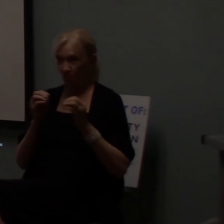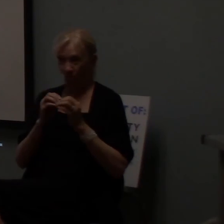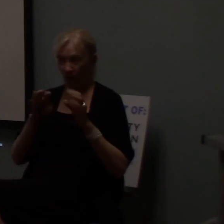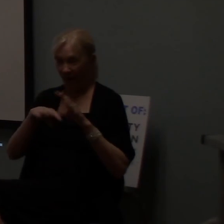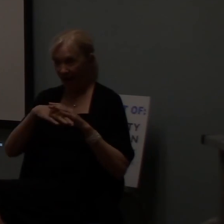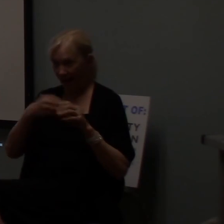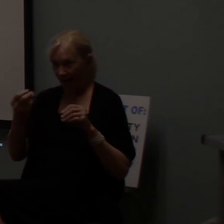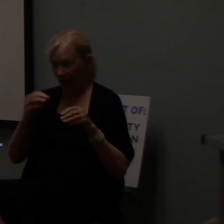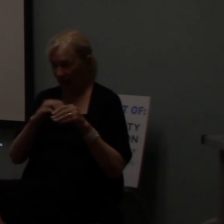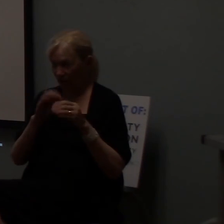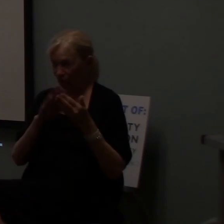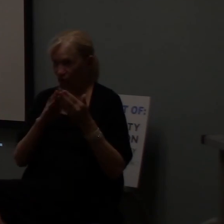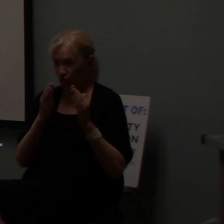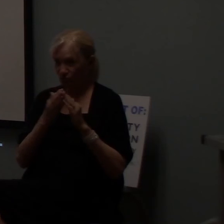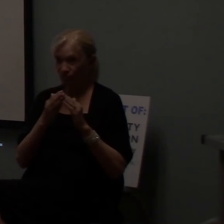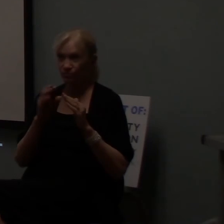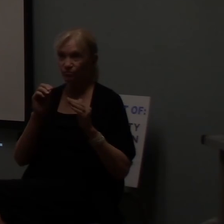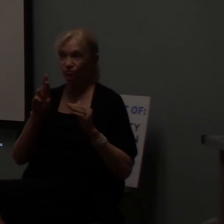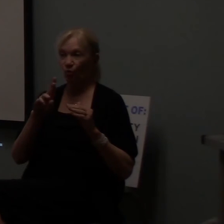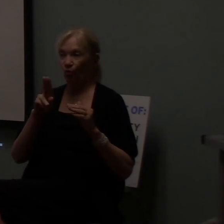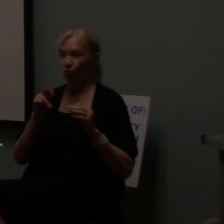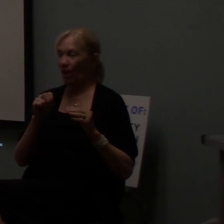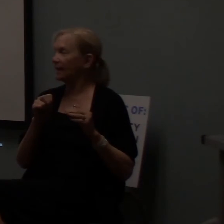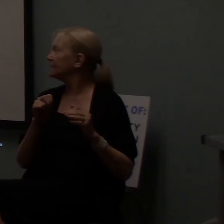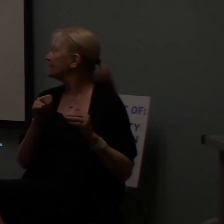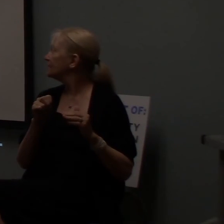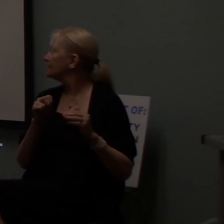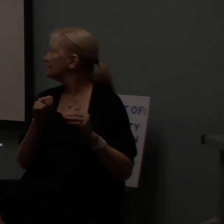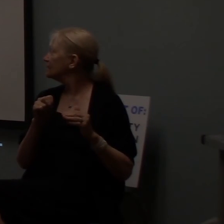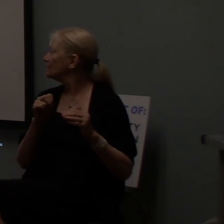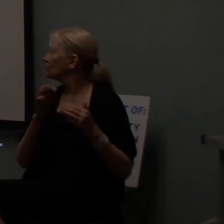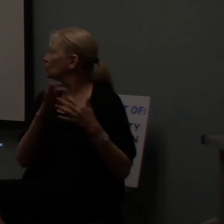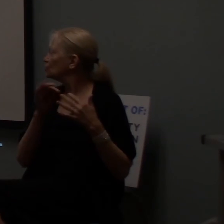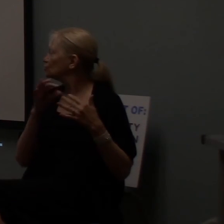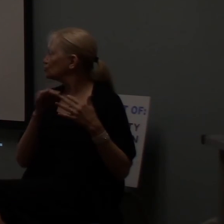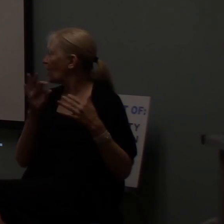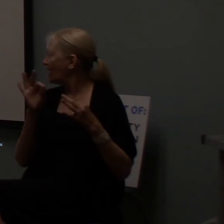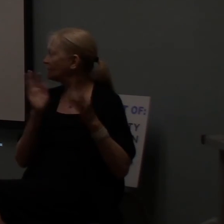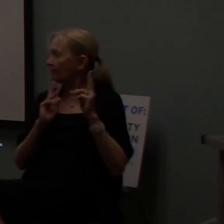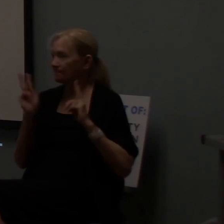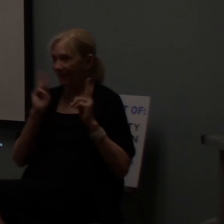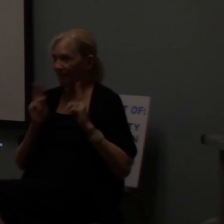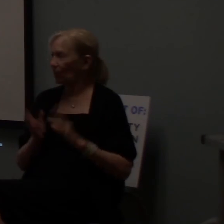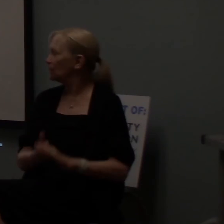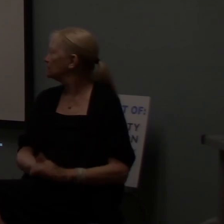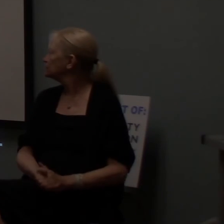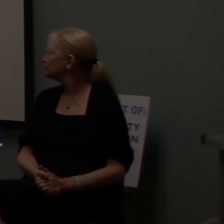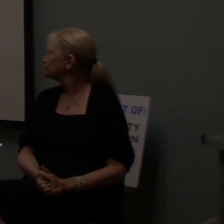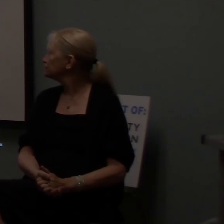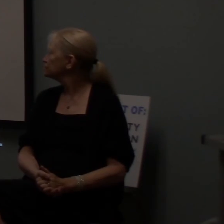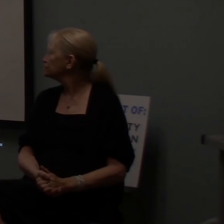community doing things or running the county? And that's the choice that the people will be able to make.